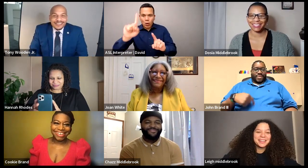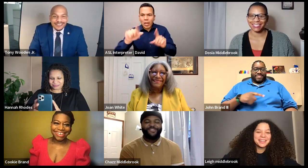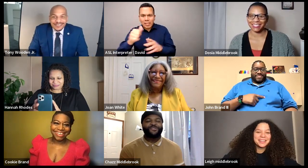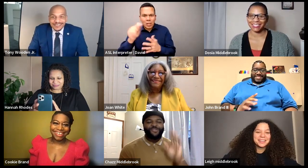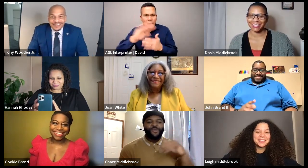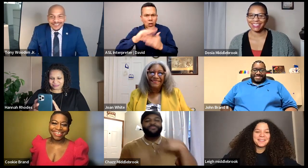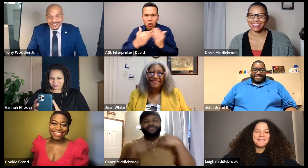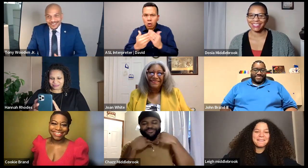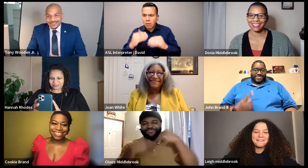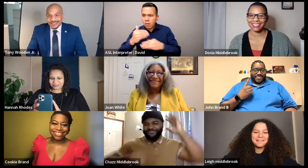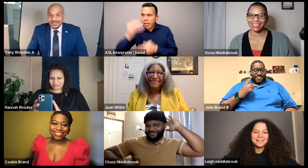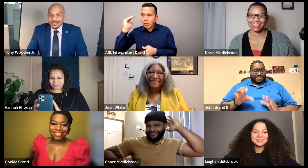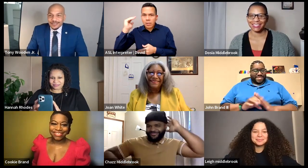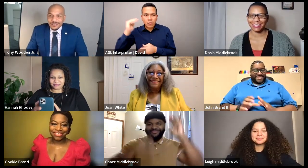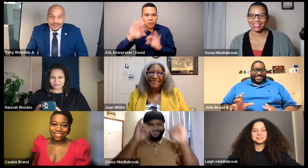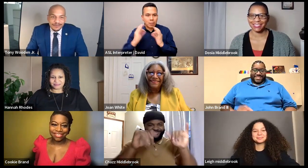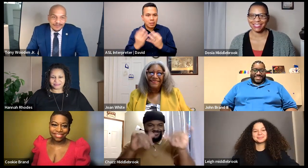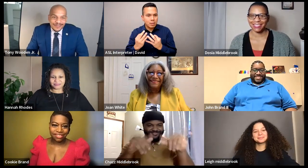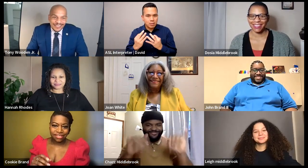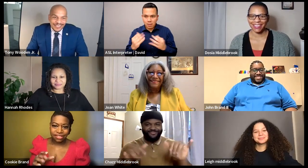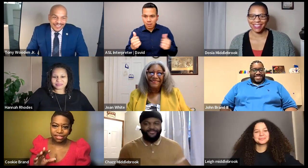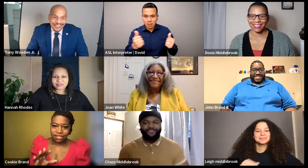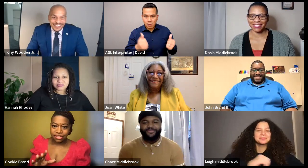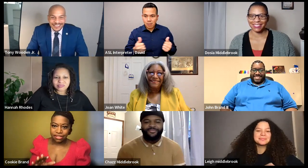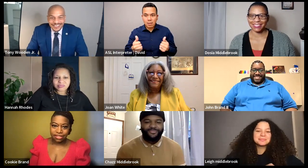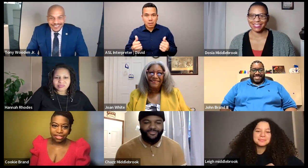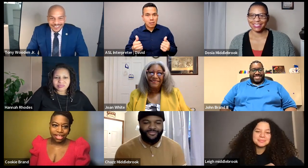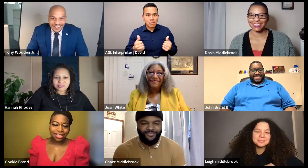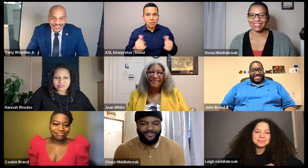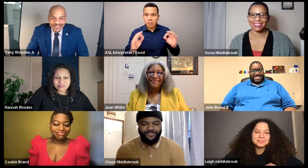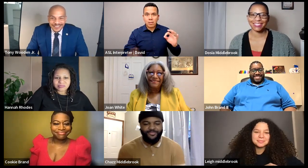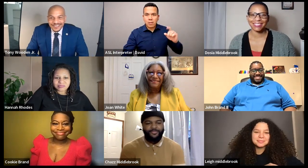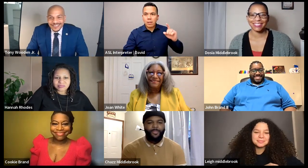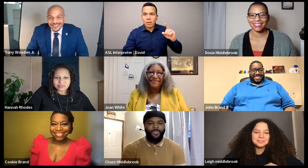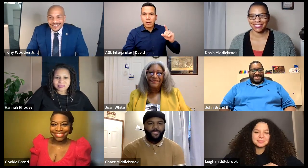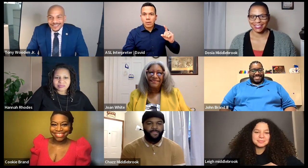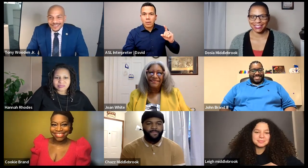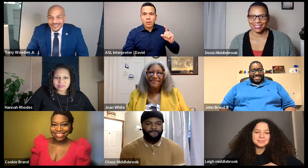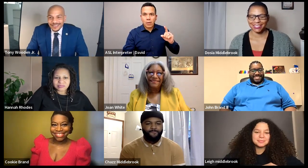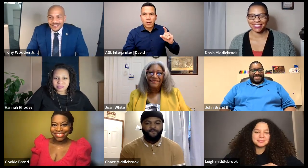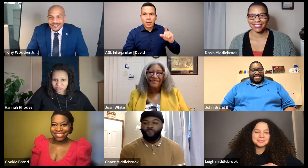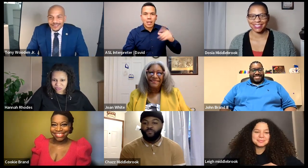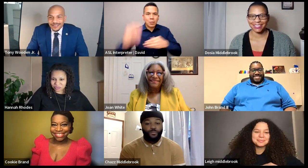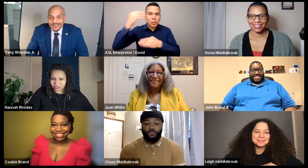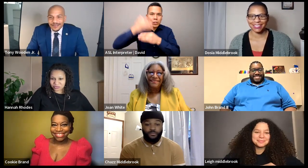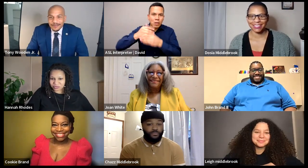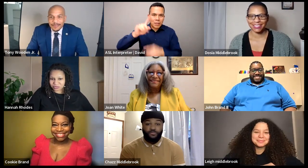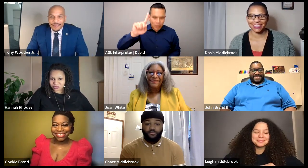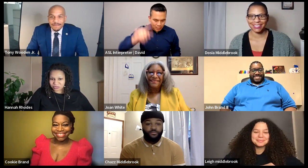What are all cameras on for the family? Everybody here, everybody's on. I believe everyone's on. Okay, I'm gonna turn off now. Hang on 1